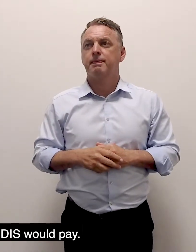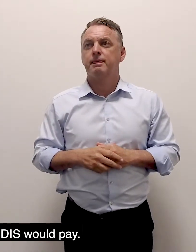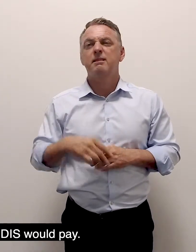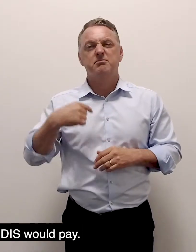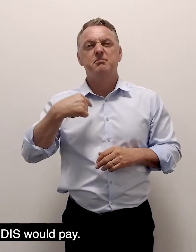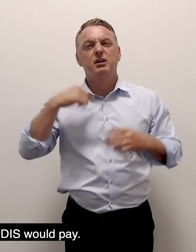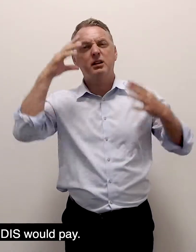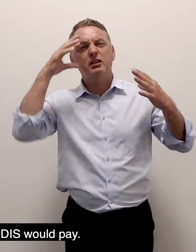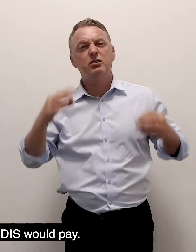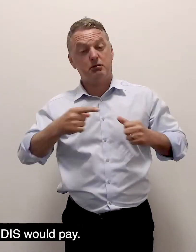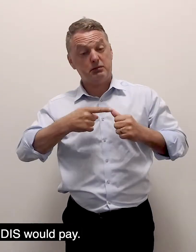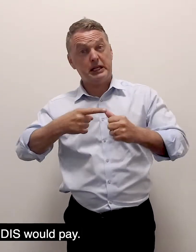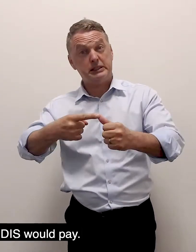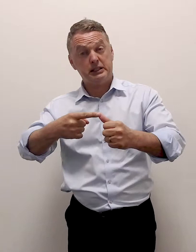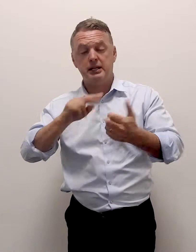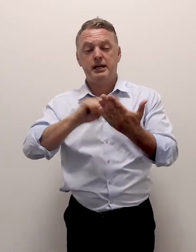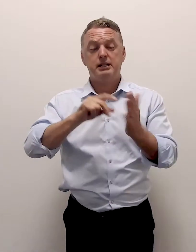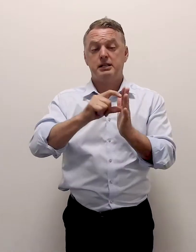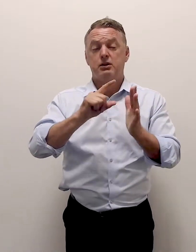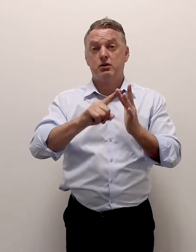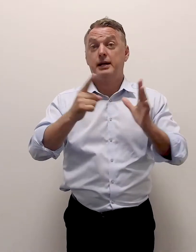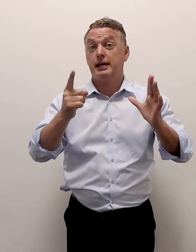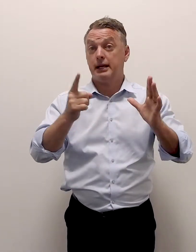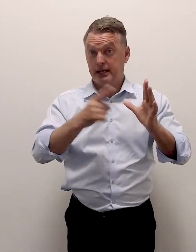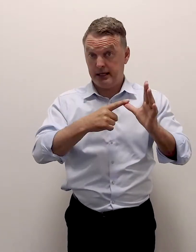that the NDIS would pay.